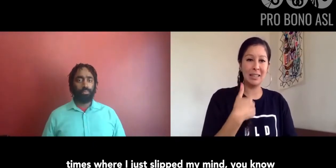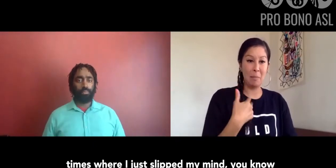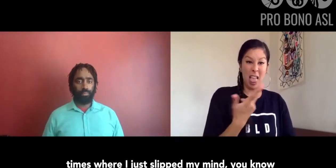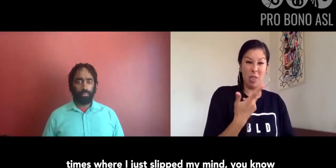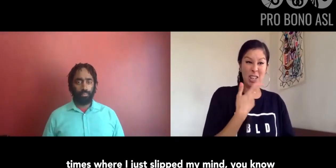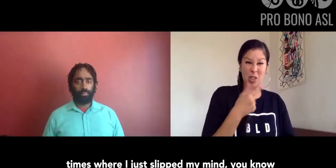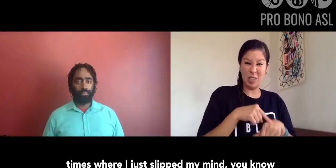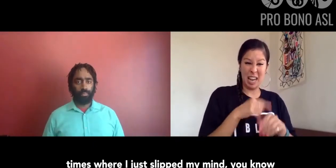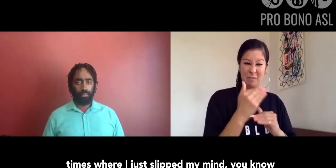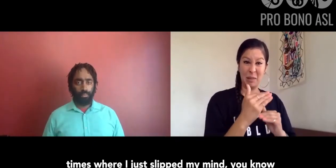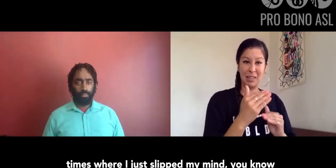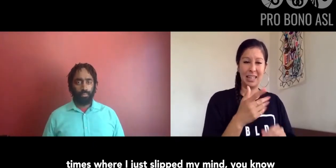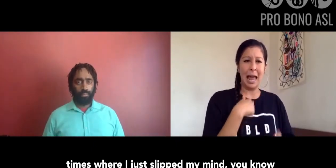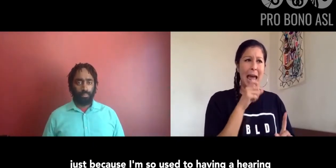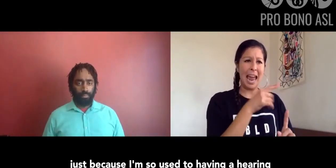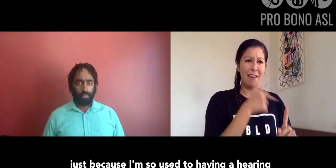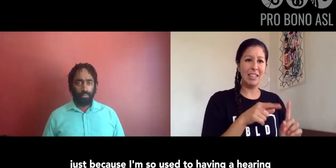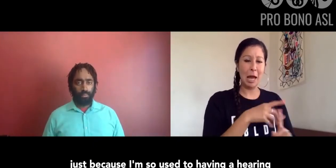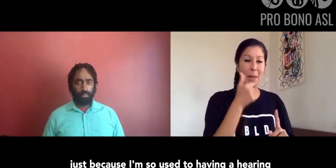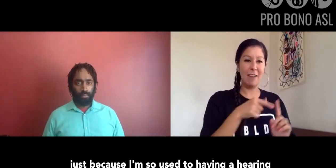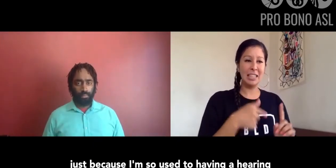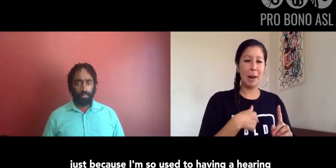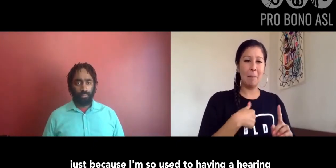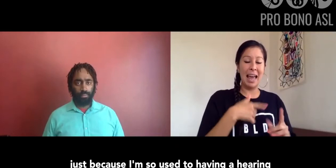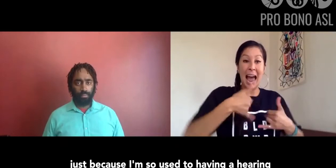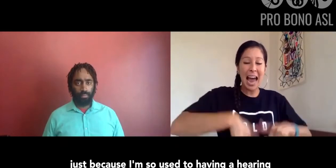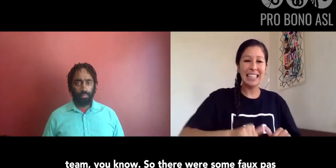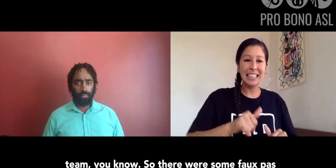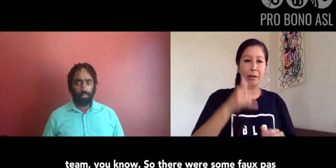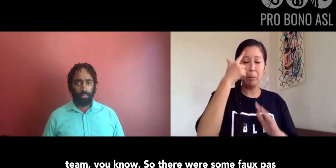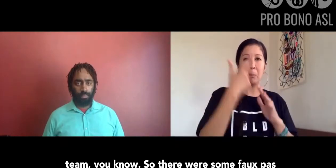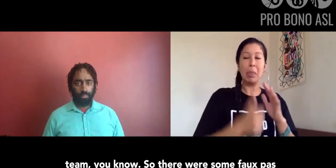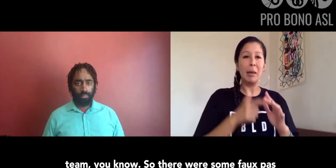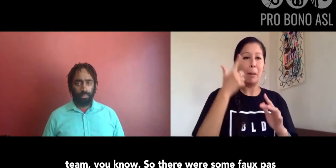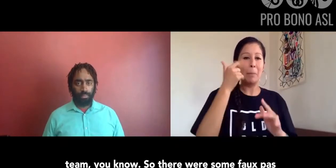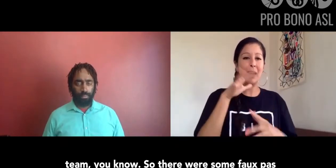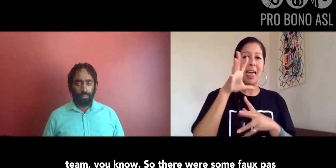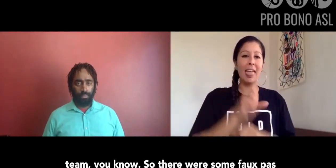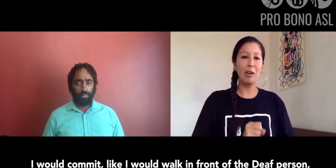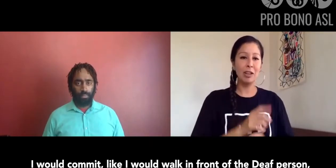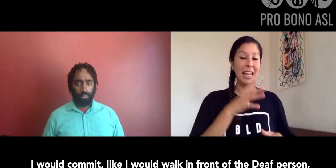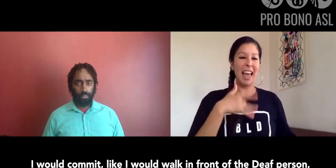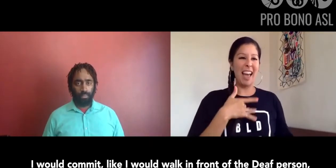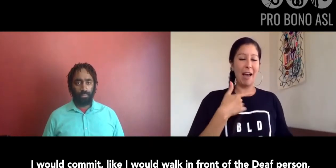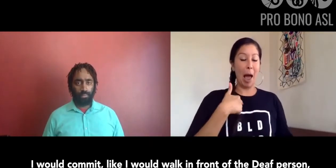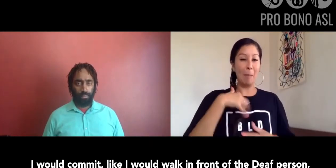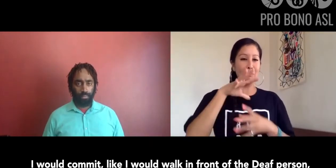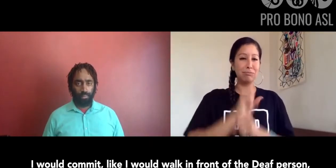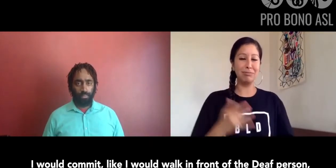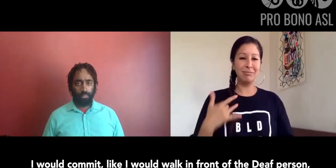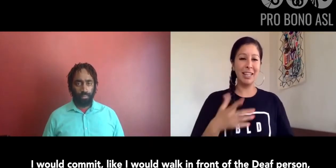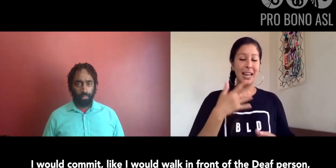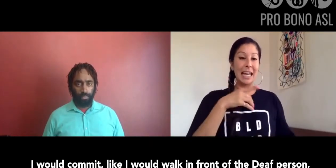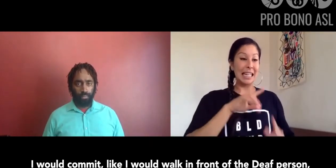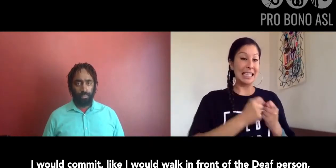were times where I just slipped my mind, just because I'm so used to having a hearing team, so there was some faux pas I would commit. Like, I